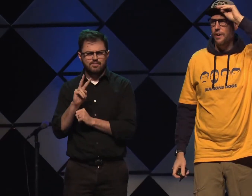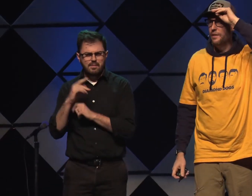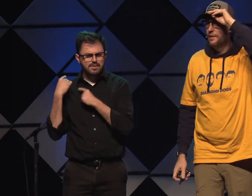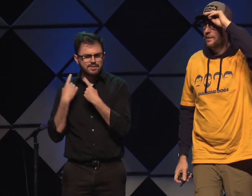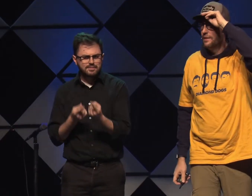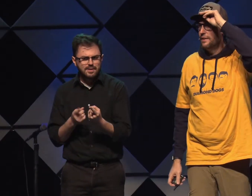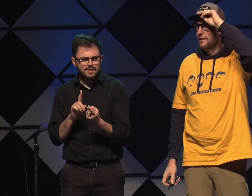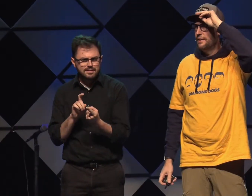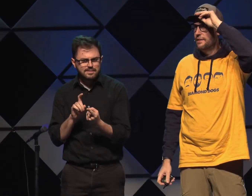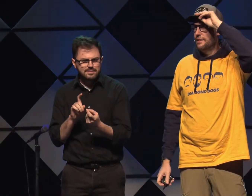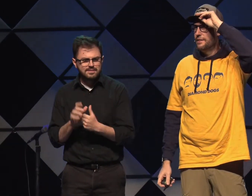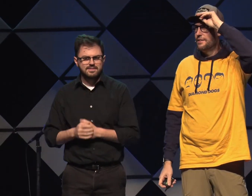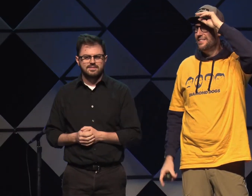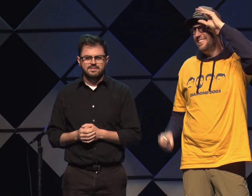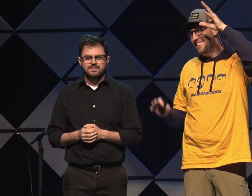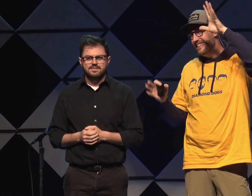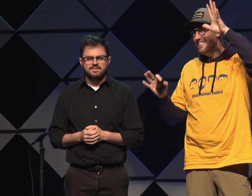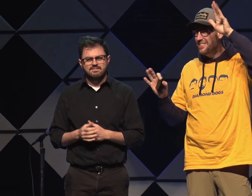so far?